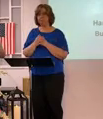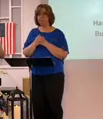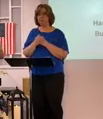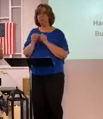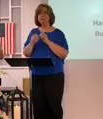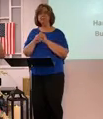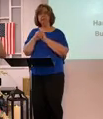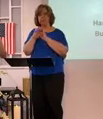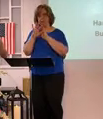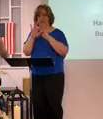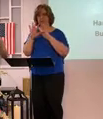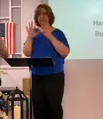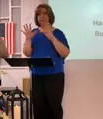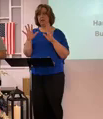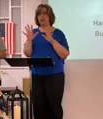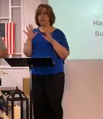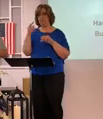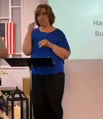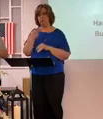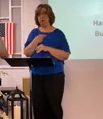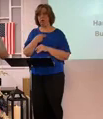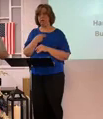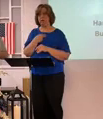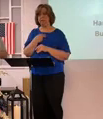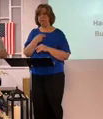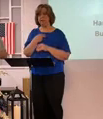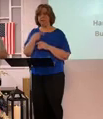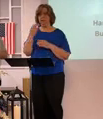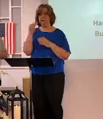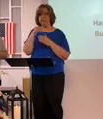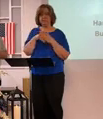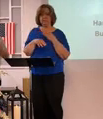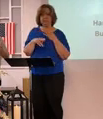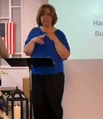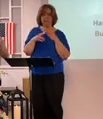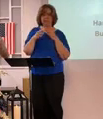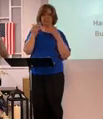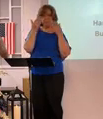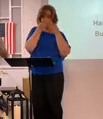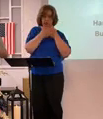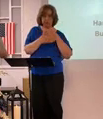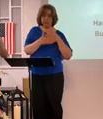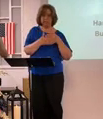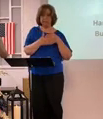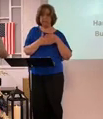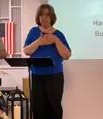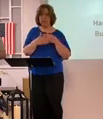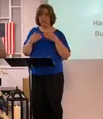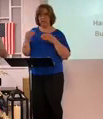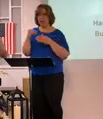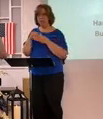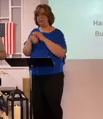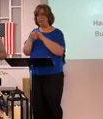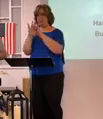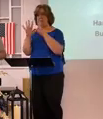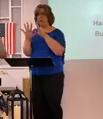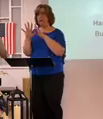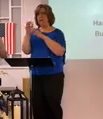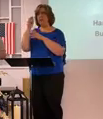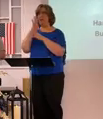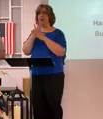whole time. I was in sun, instead of being in the cloud and in the darkness, I was in light, and God was